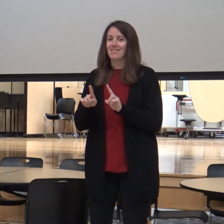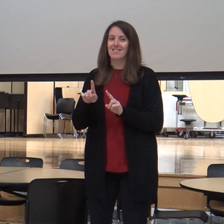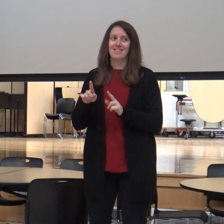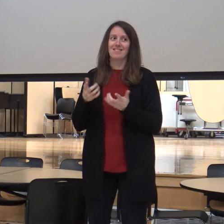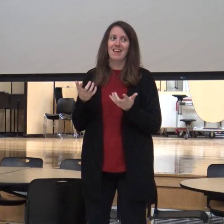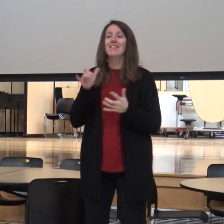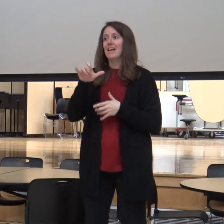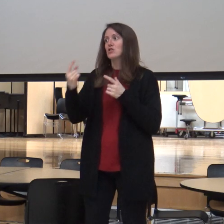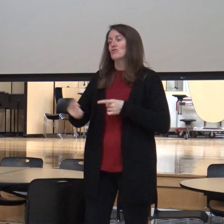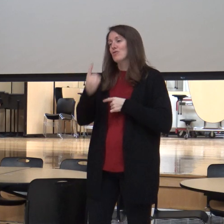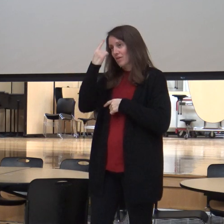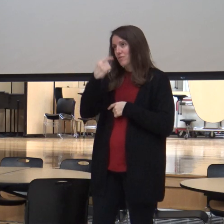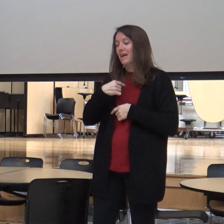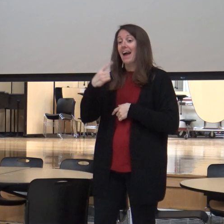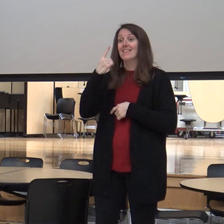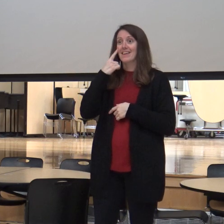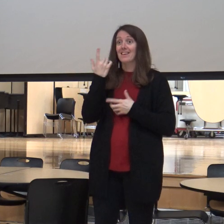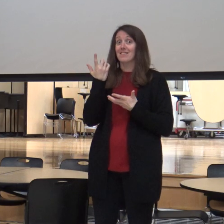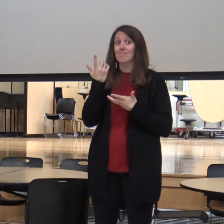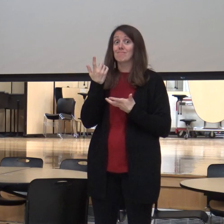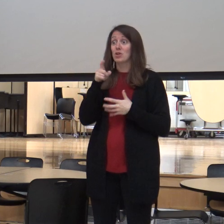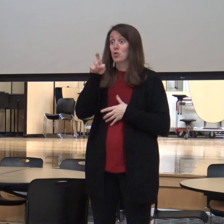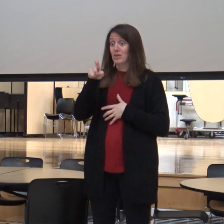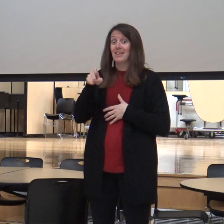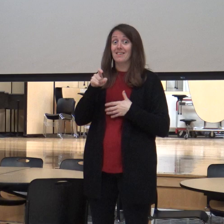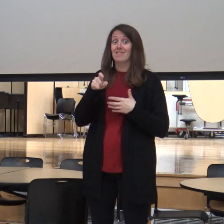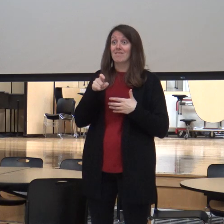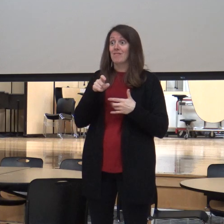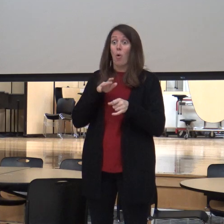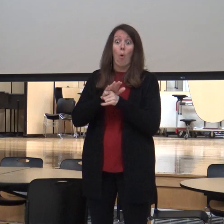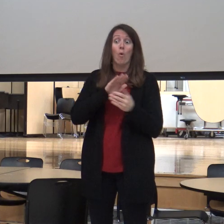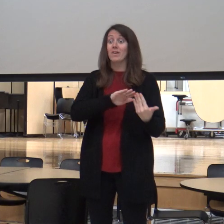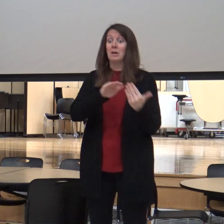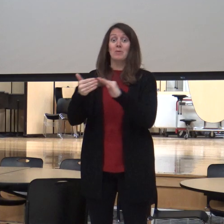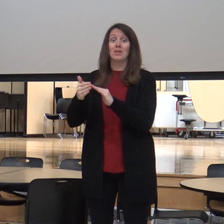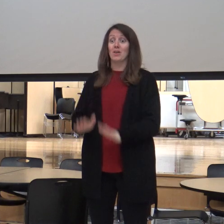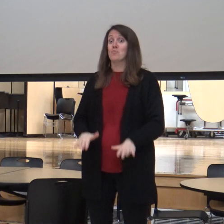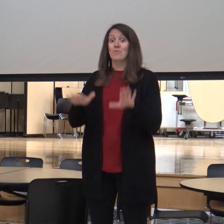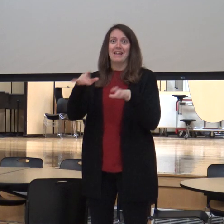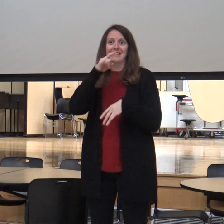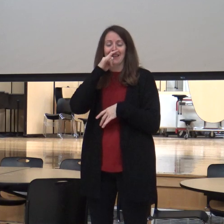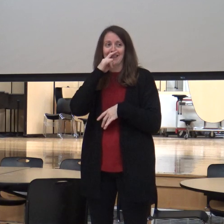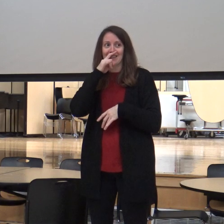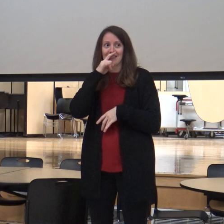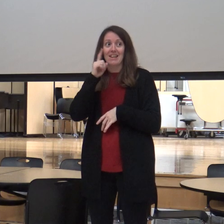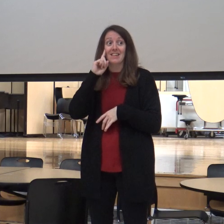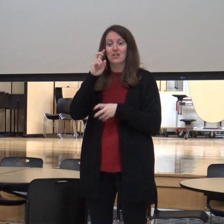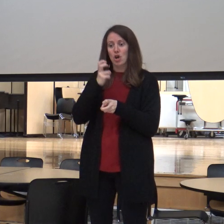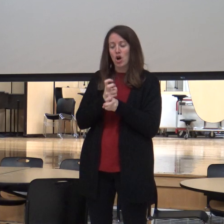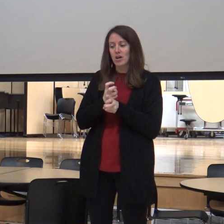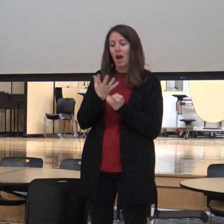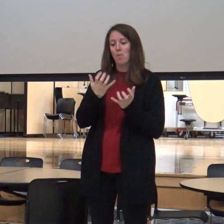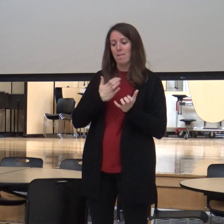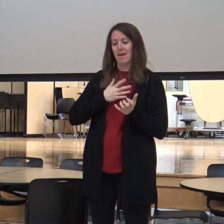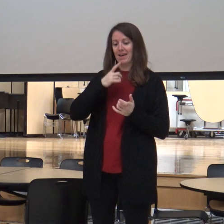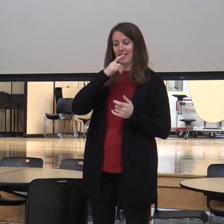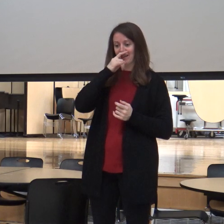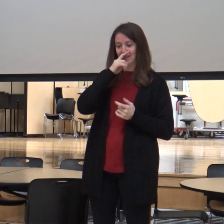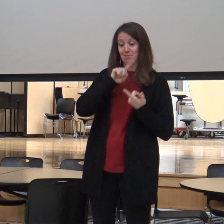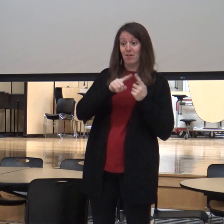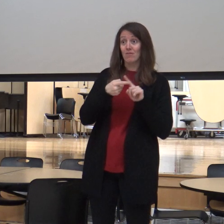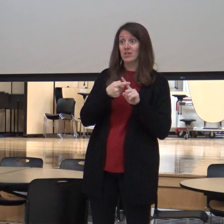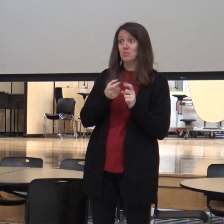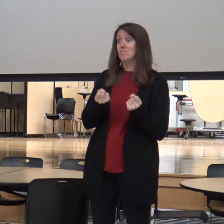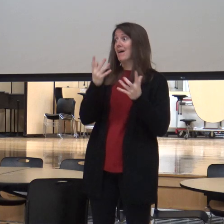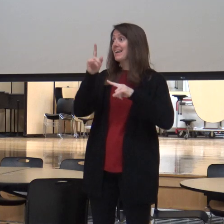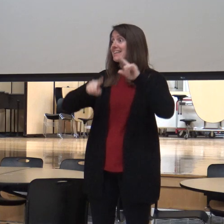struggles for me, because I think it's a village and it's very hard sometimes to be able to, you know, I want my kids to be friends with a lot